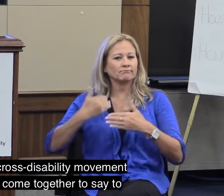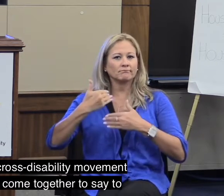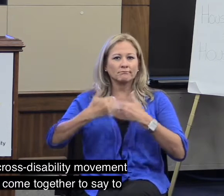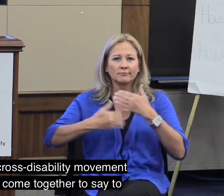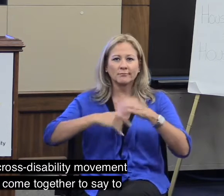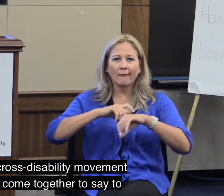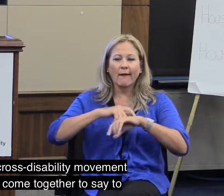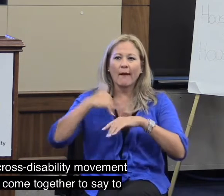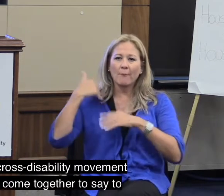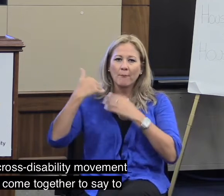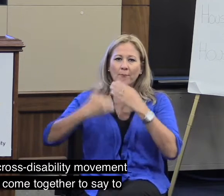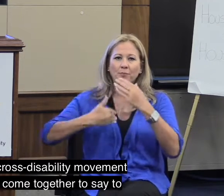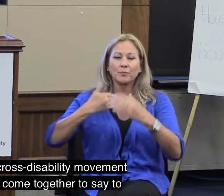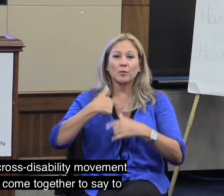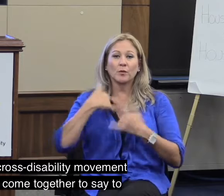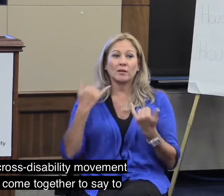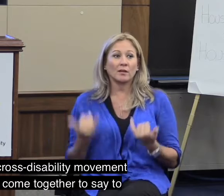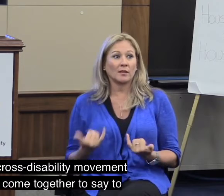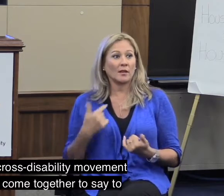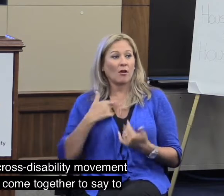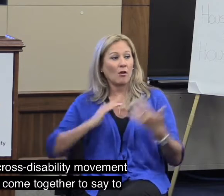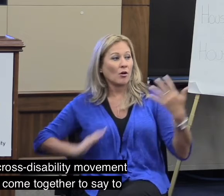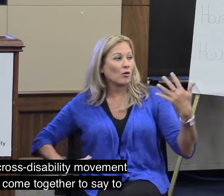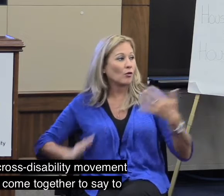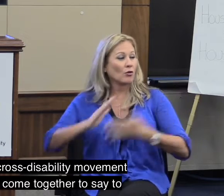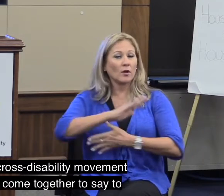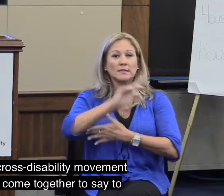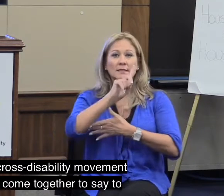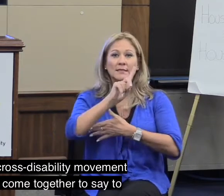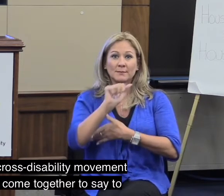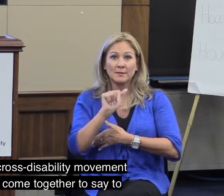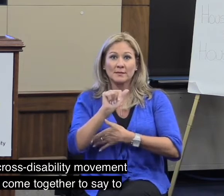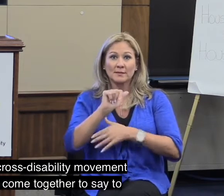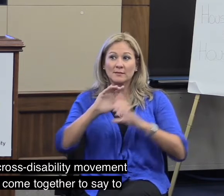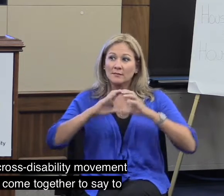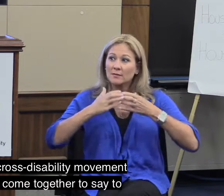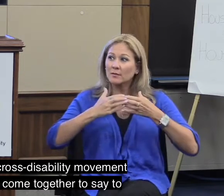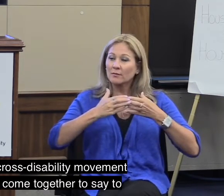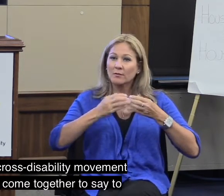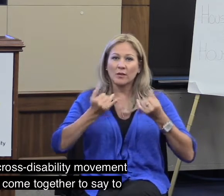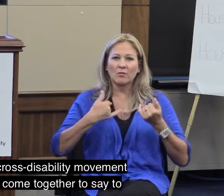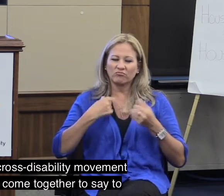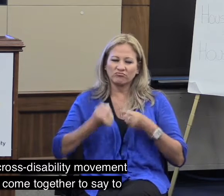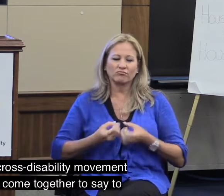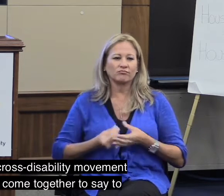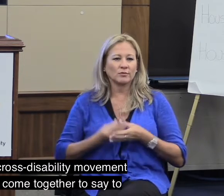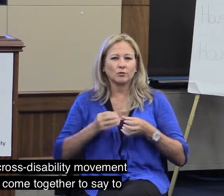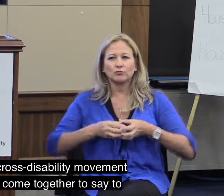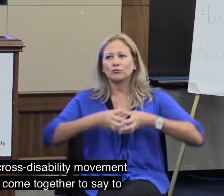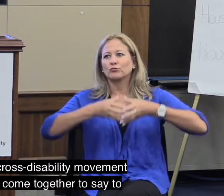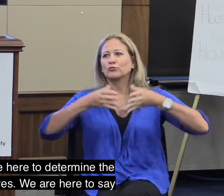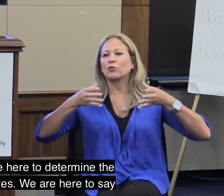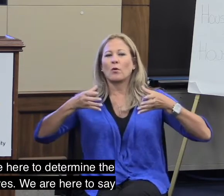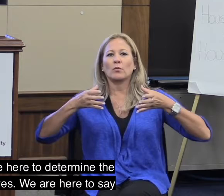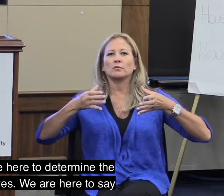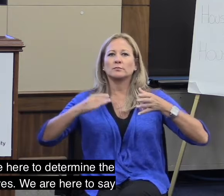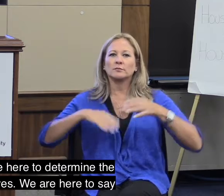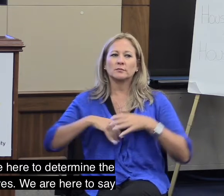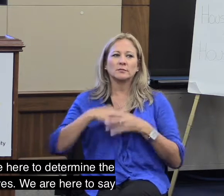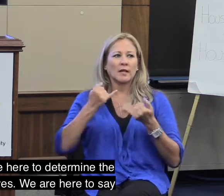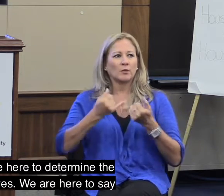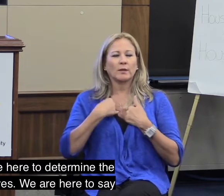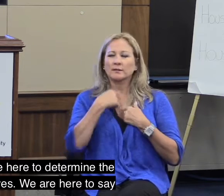decades, we as a cross-disability movement have grown and have come together to say to the